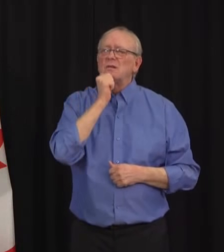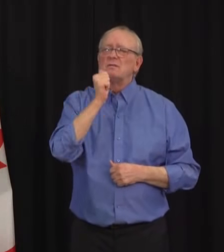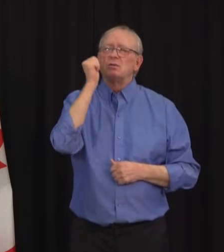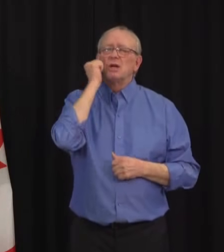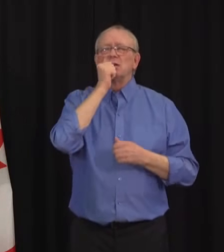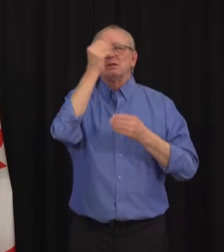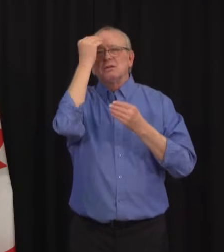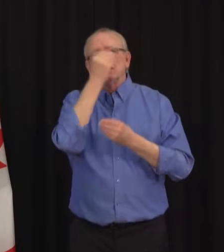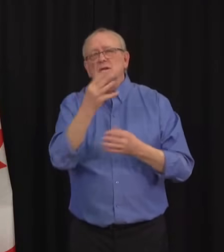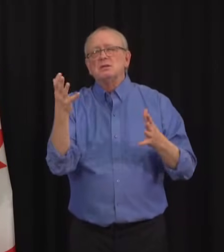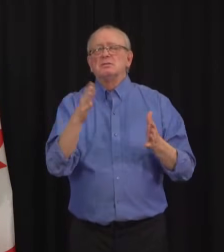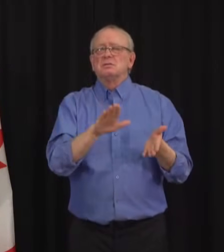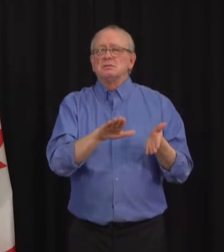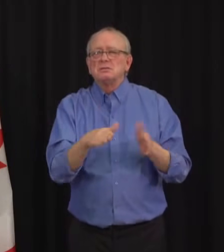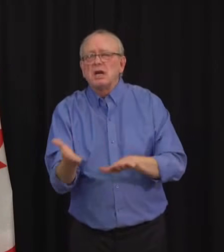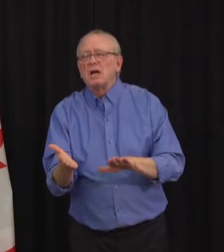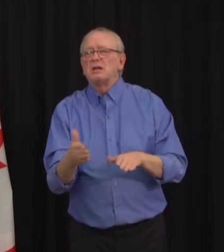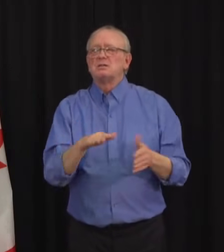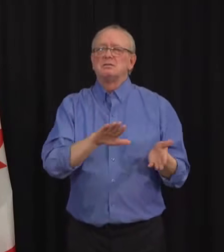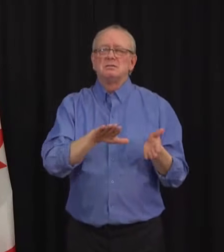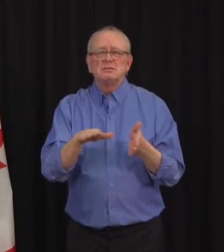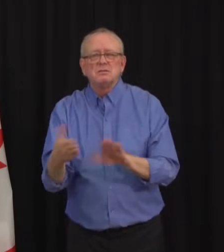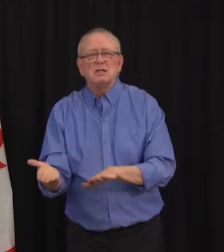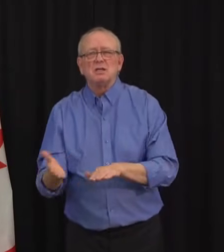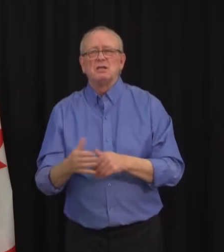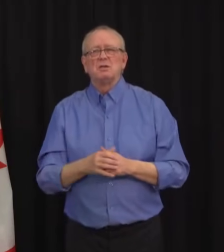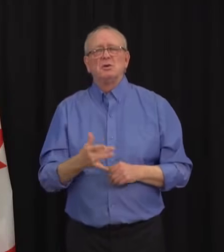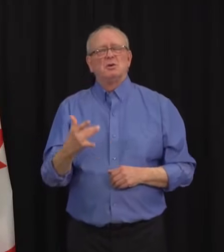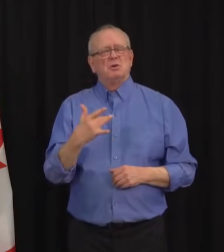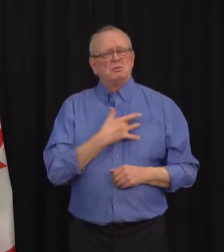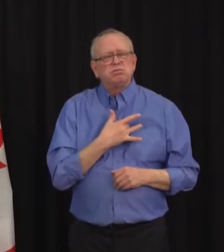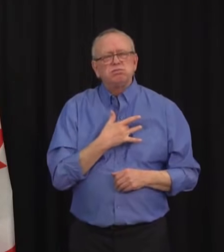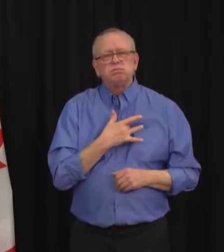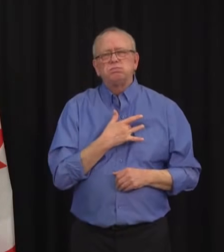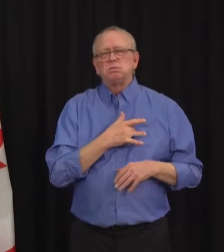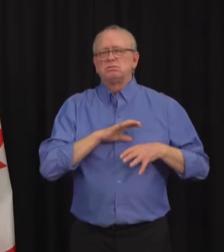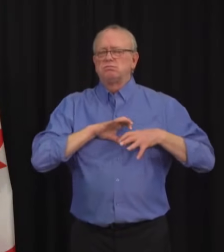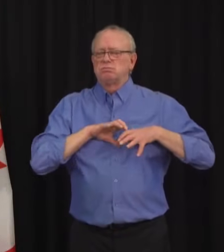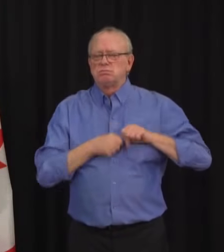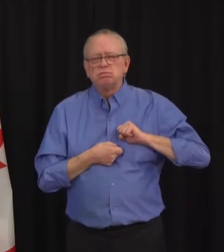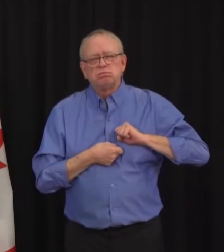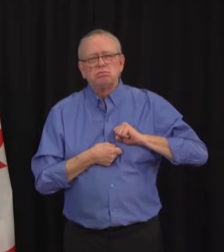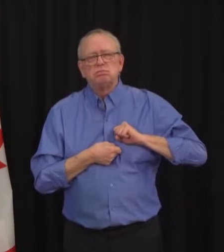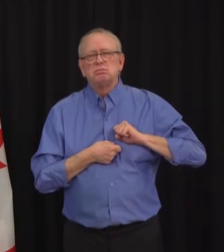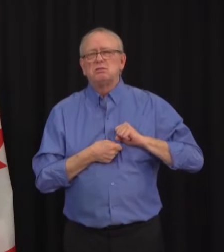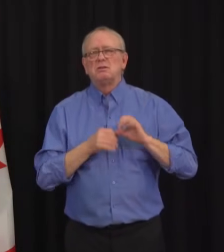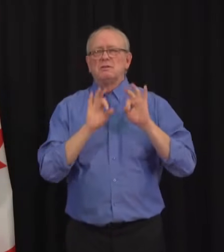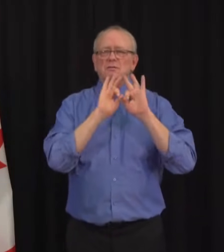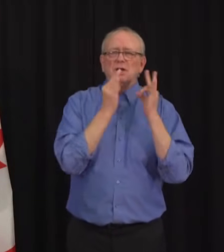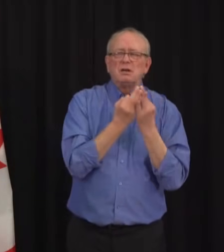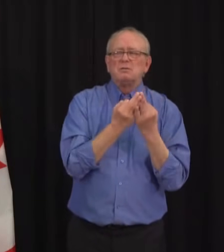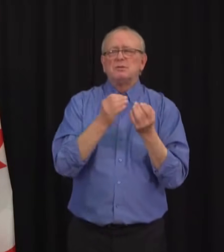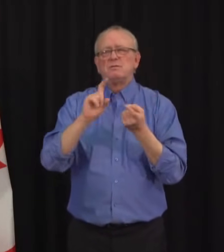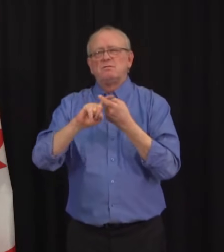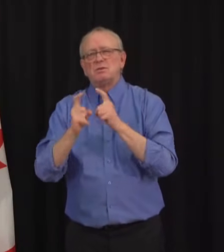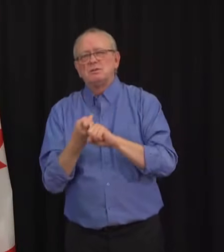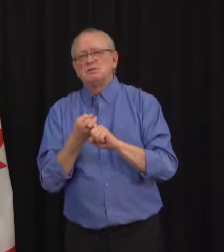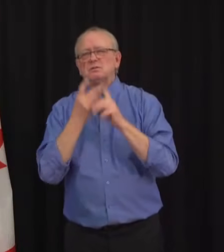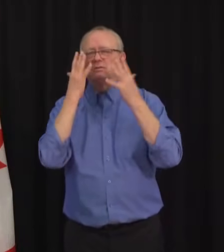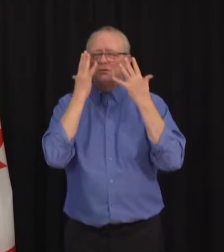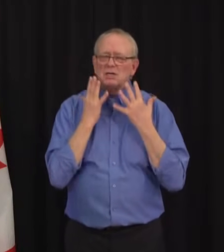and sadness their deaths cause for the family and friends who are left behind. They are not just a statistic